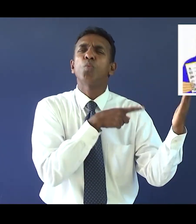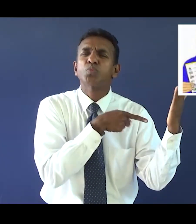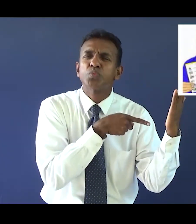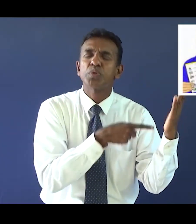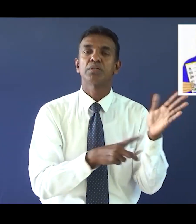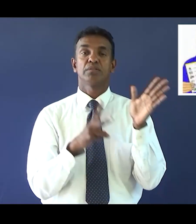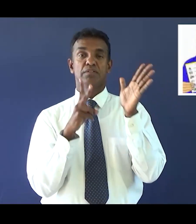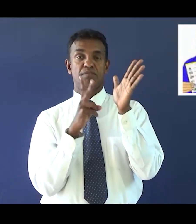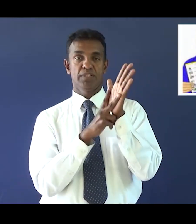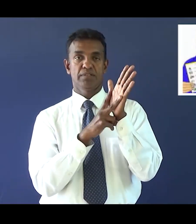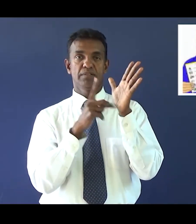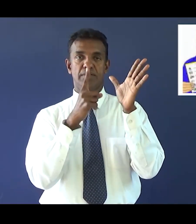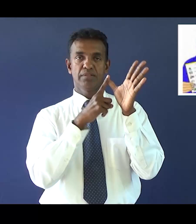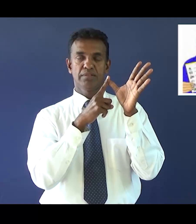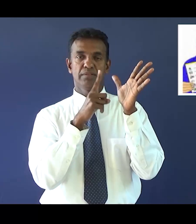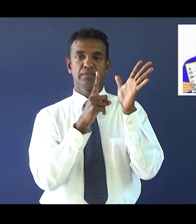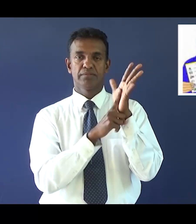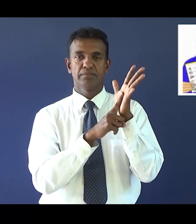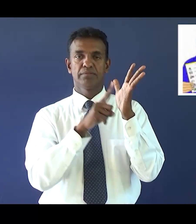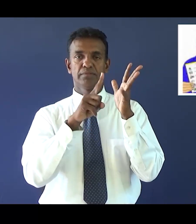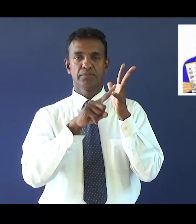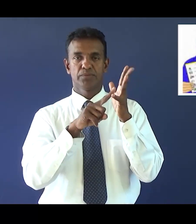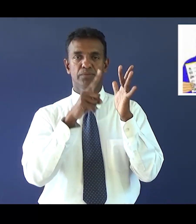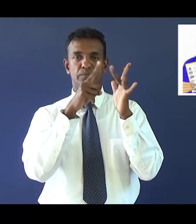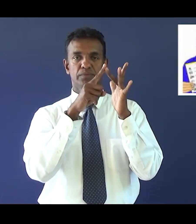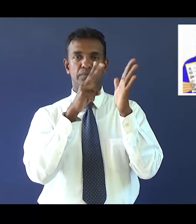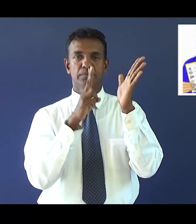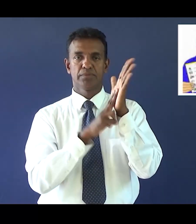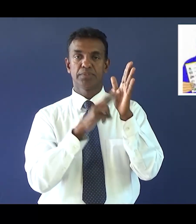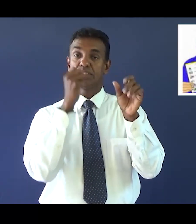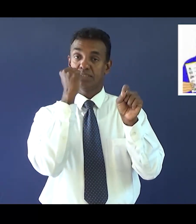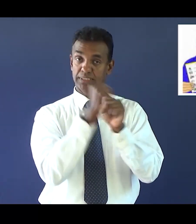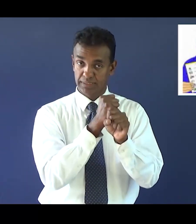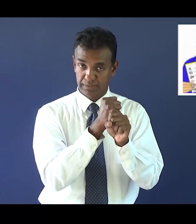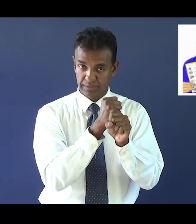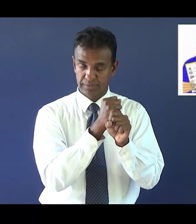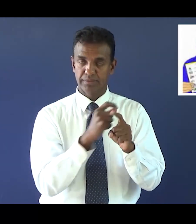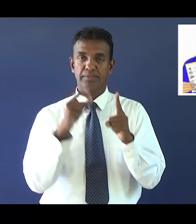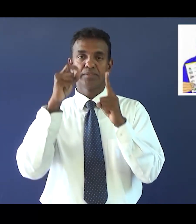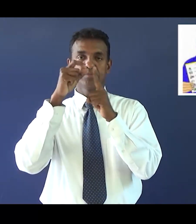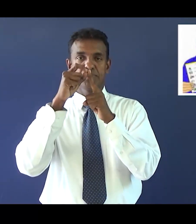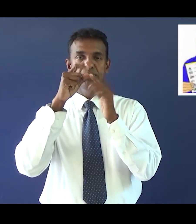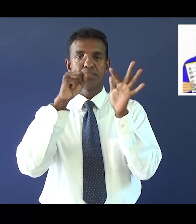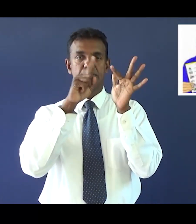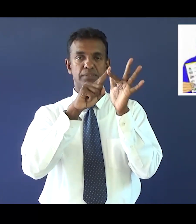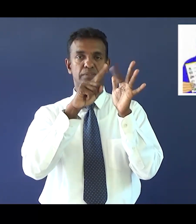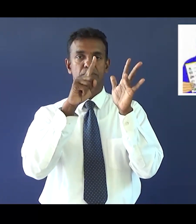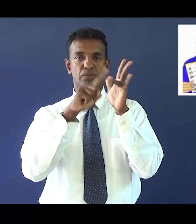anywhere else without written permission from Inspired Services Publishing